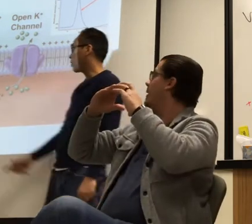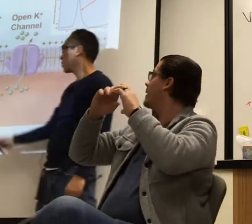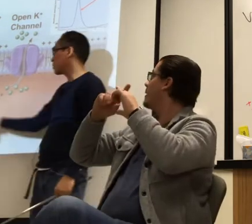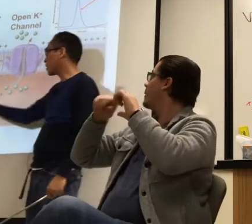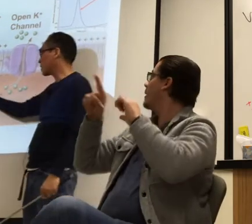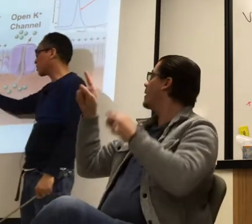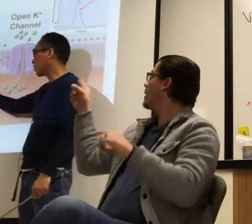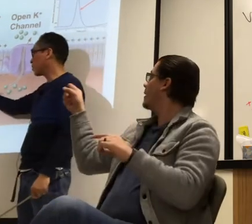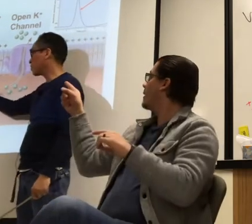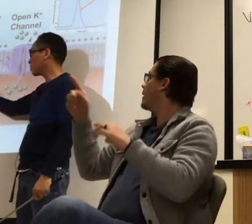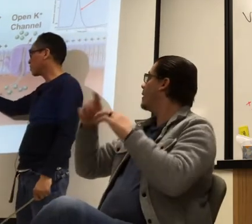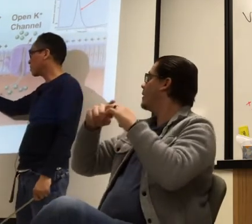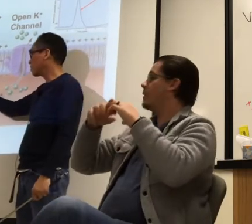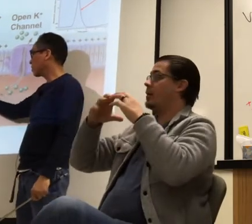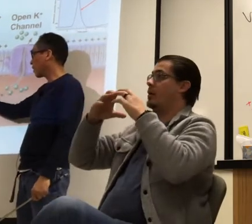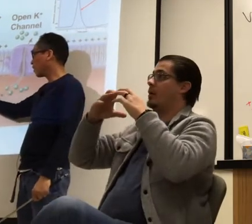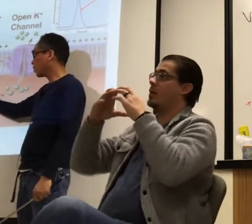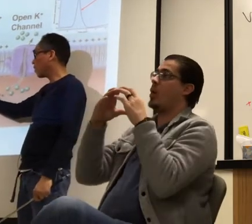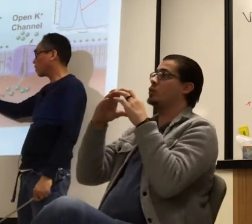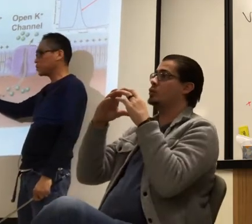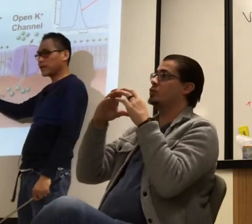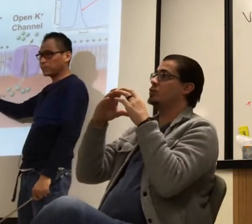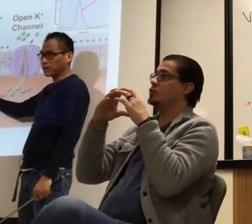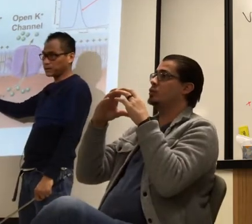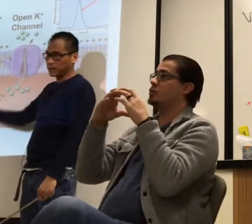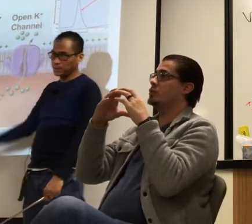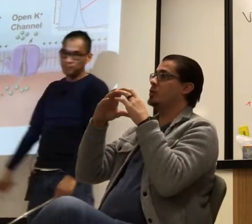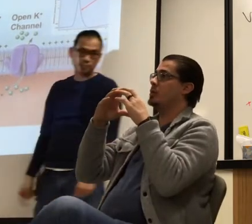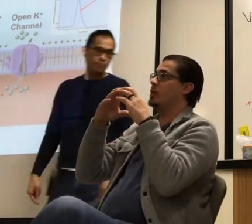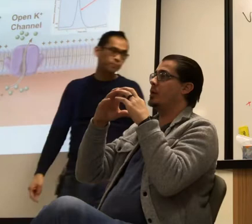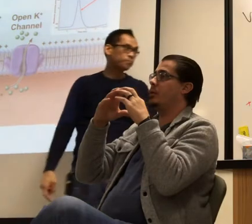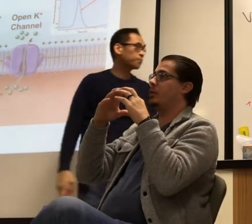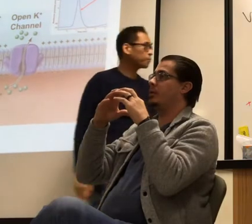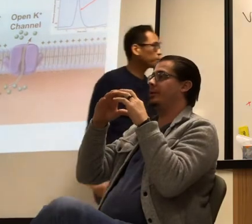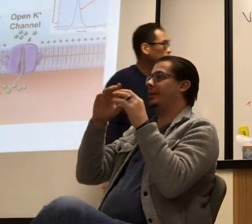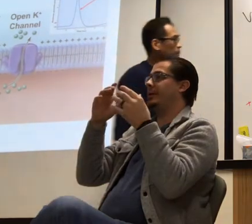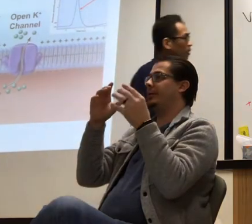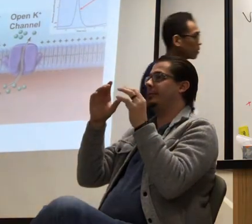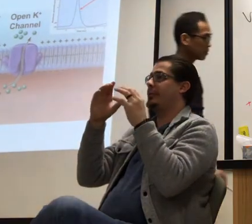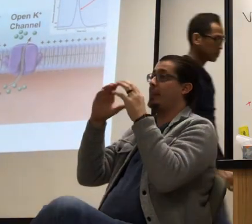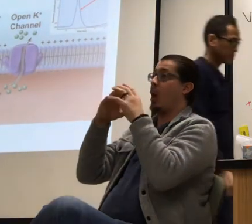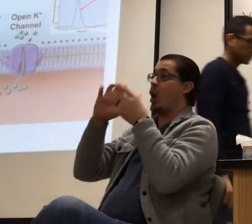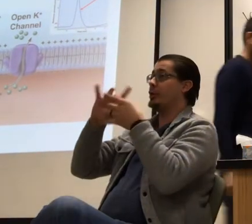they show this gate's closed. That little ball and chain plugged it up.